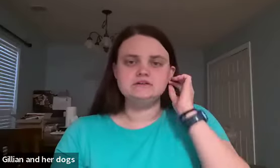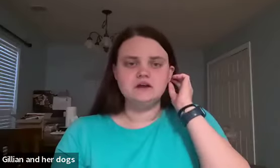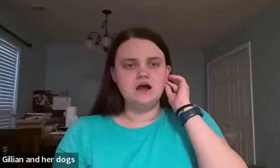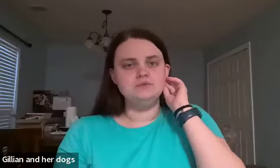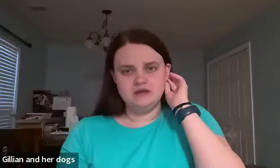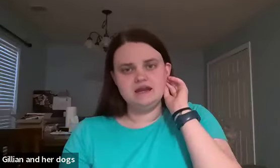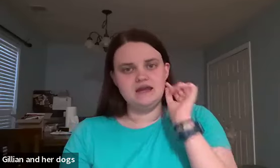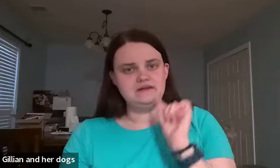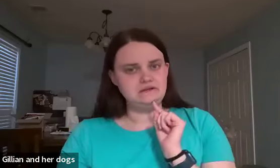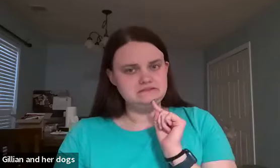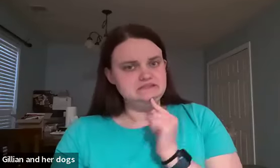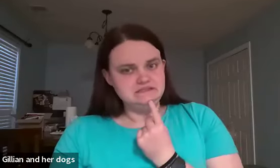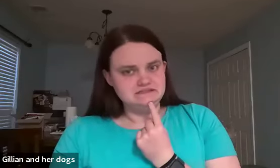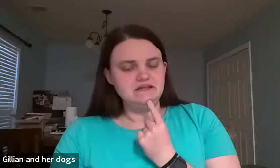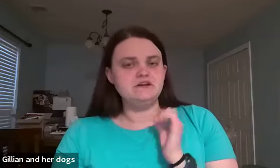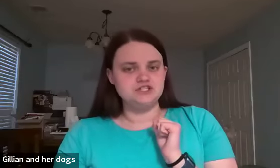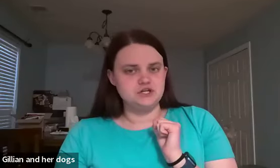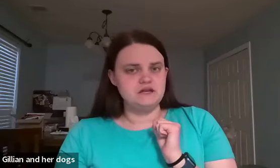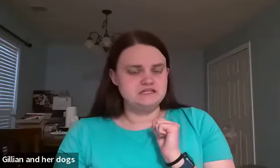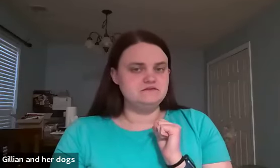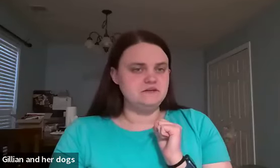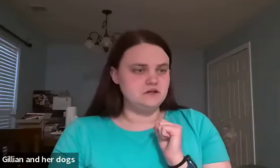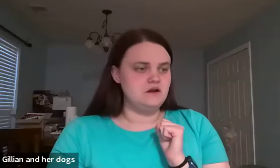severe. You can add that little in there to show that it's severe.